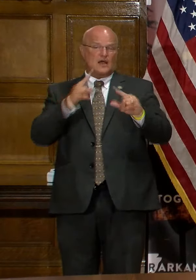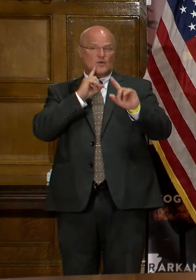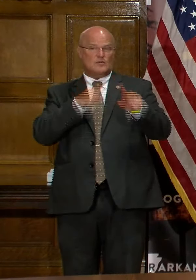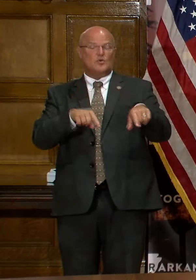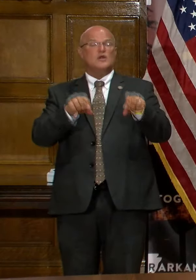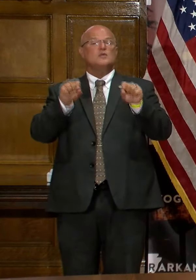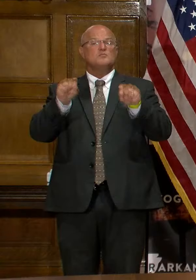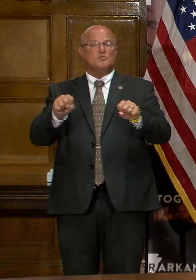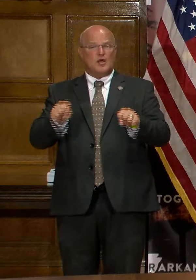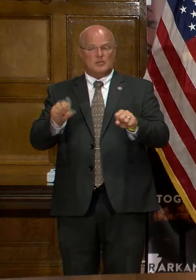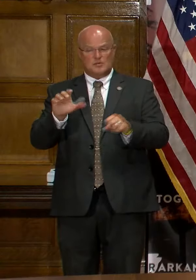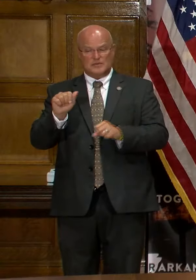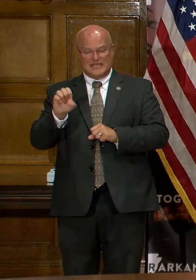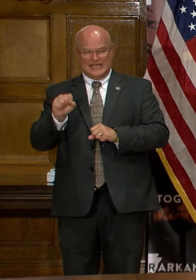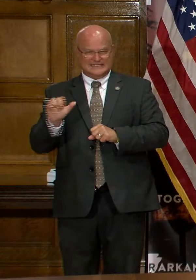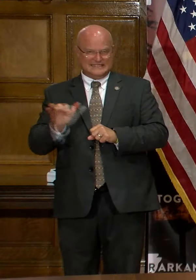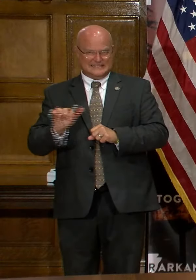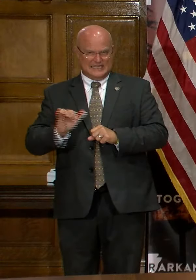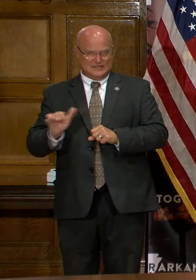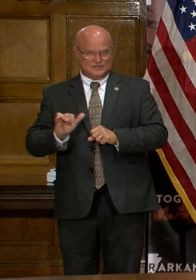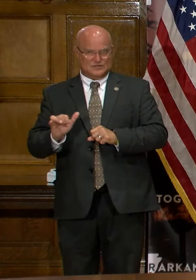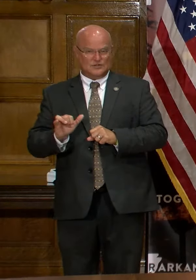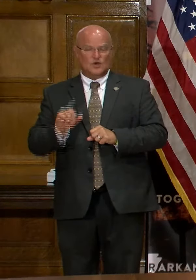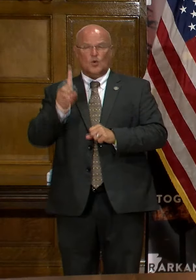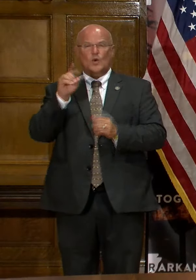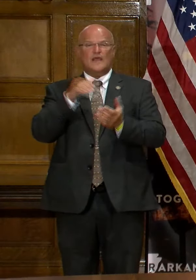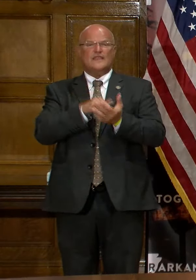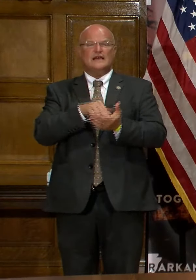reporting probable cases in the state,